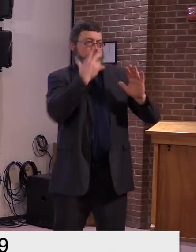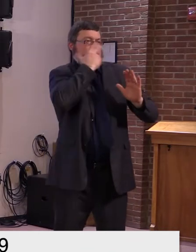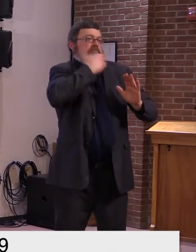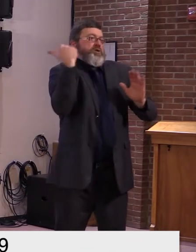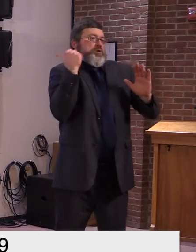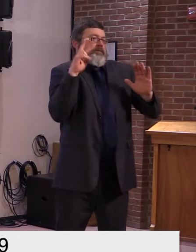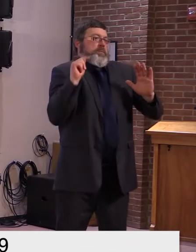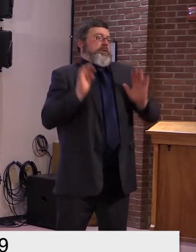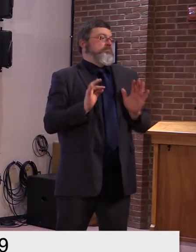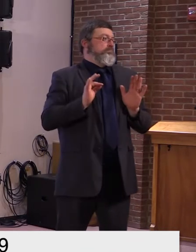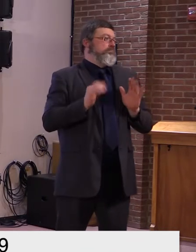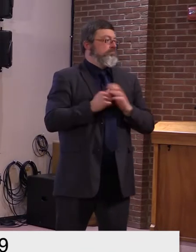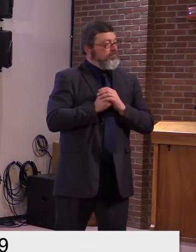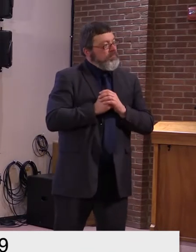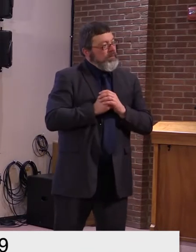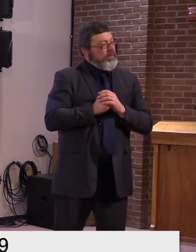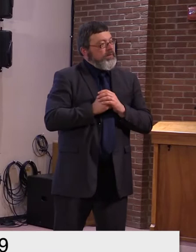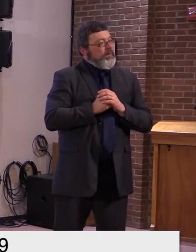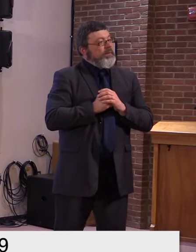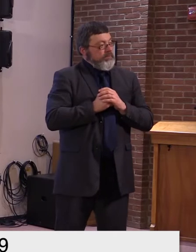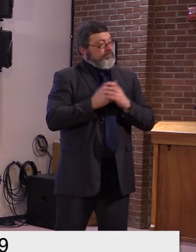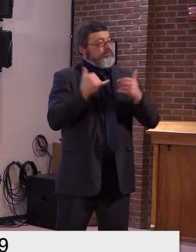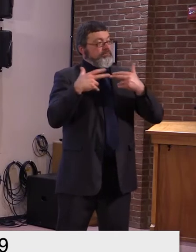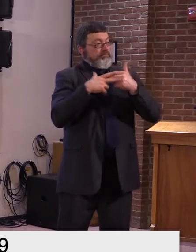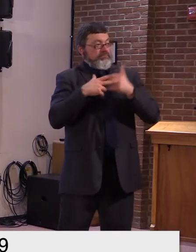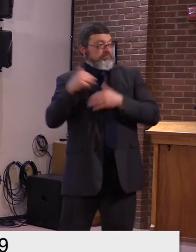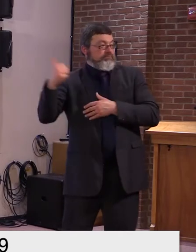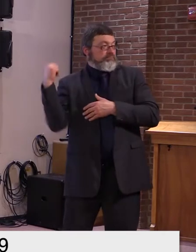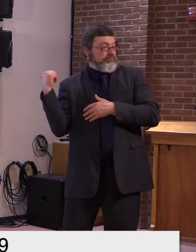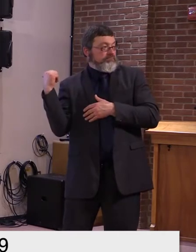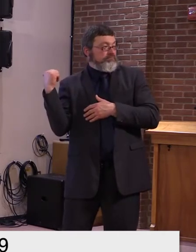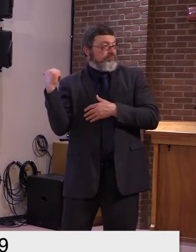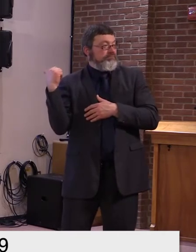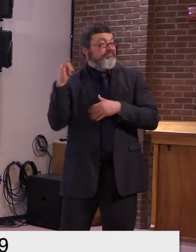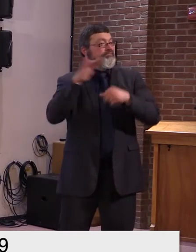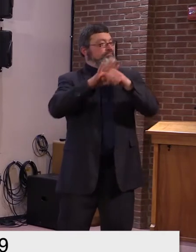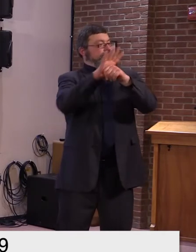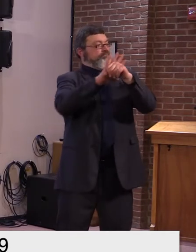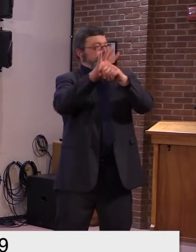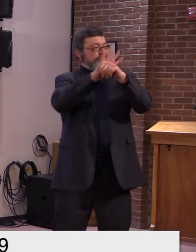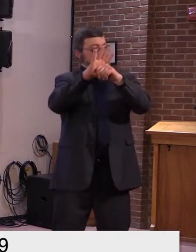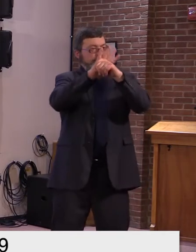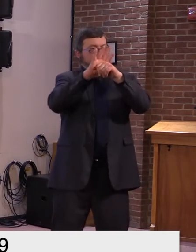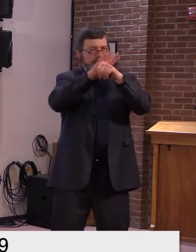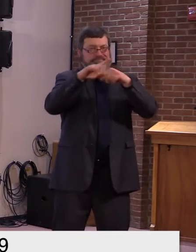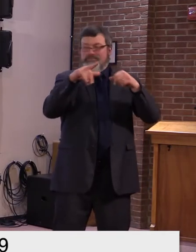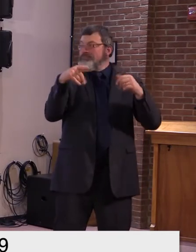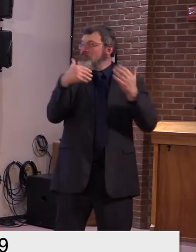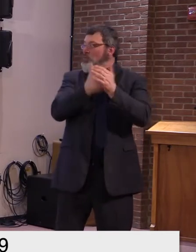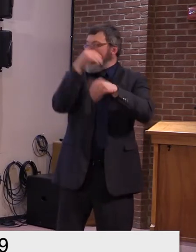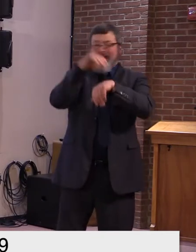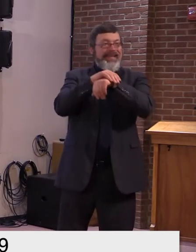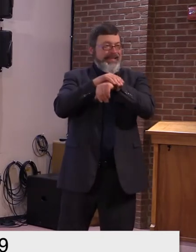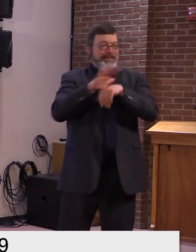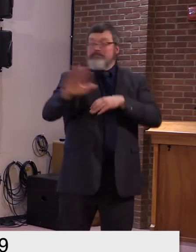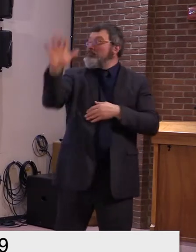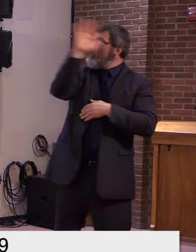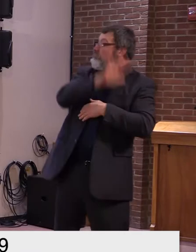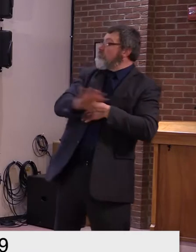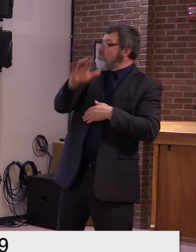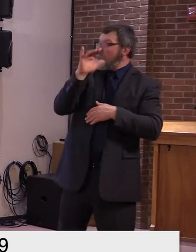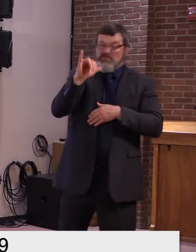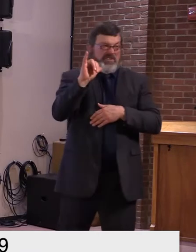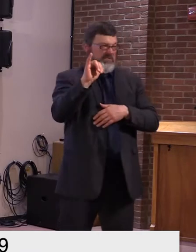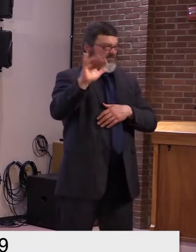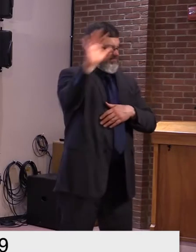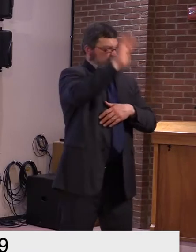145,000 this week. This is a sign of improvement, as the governor mentioned, for this is the first time in 16 weeks